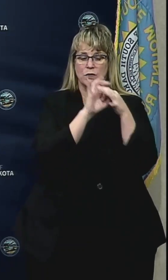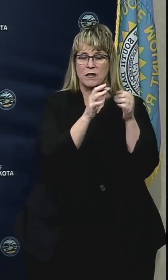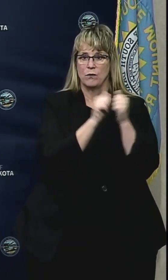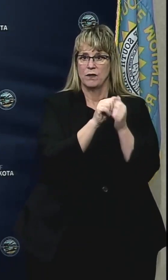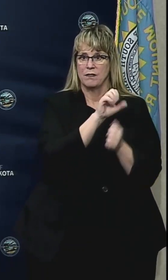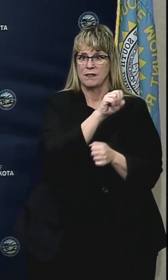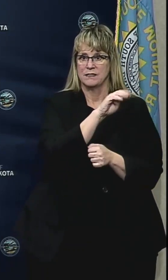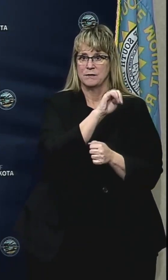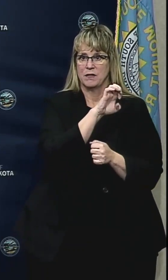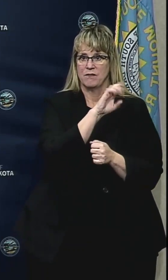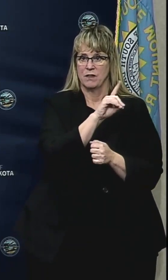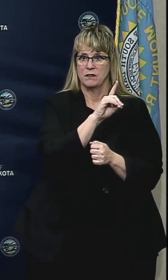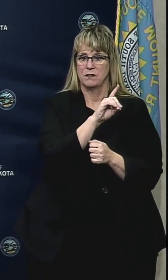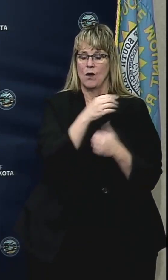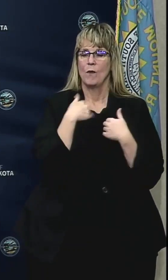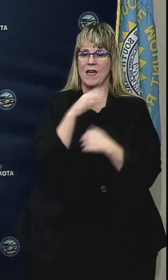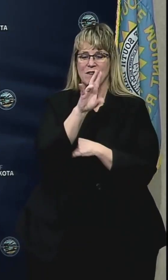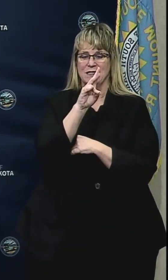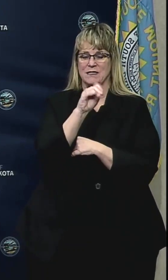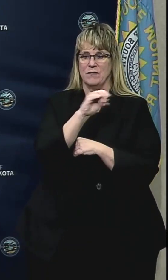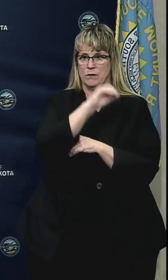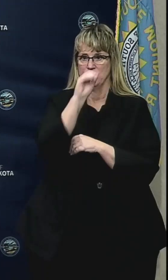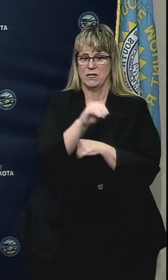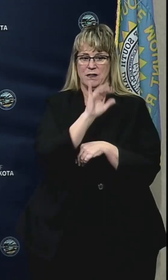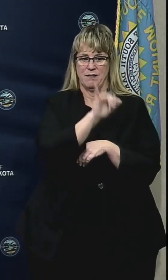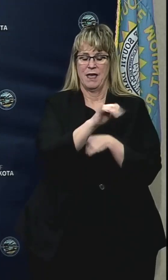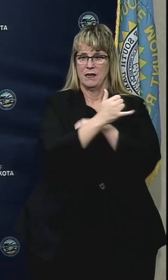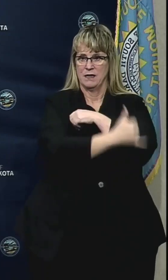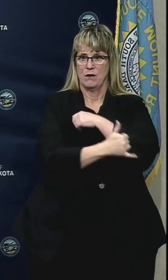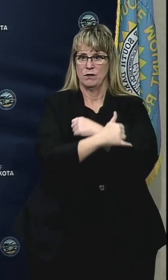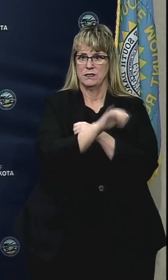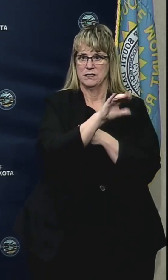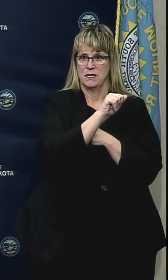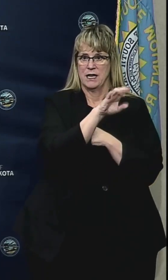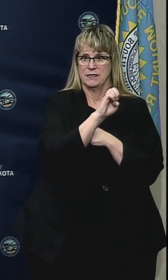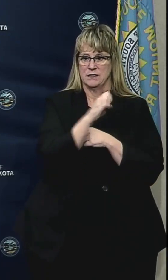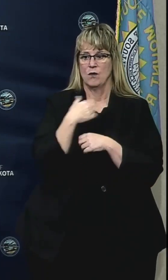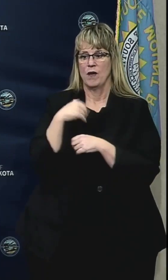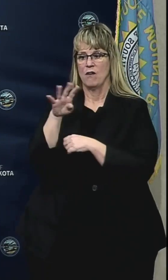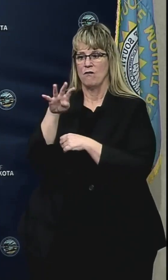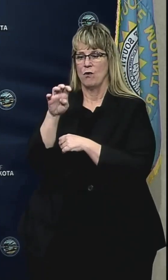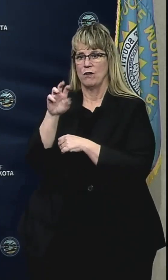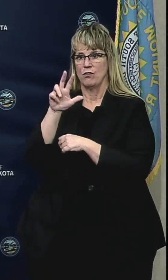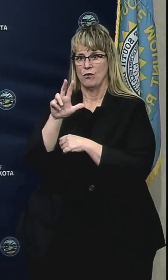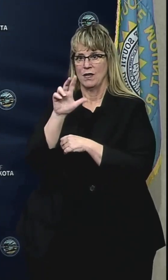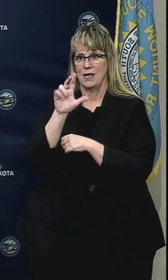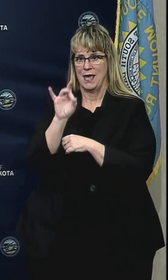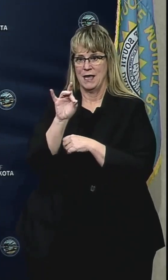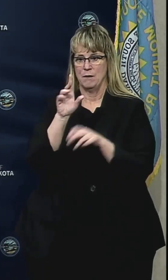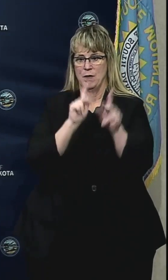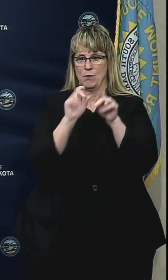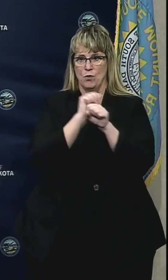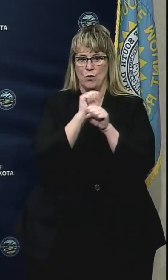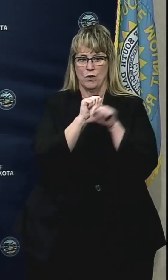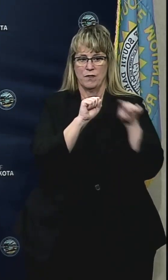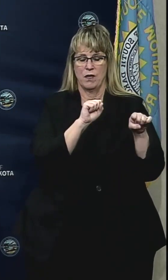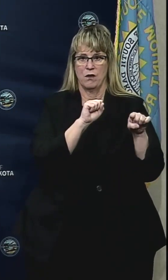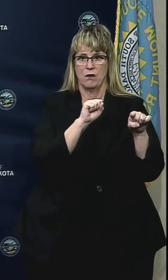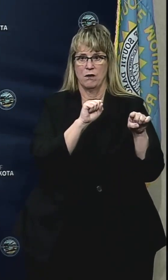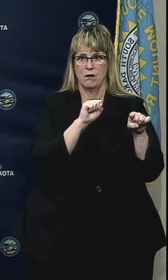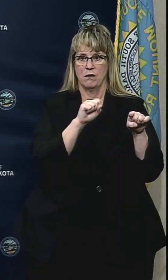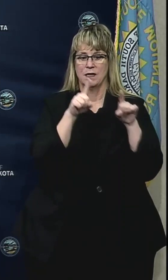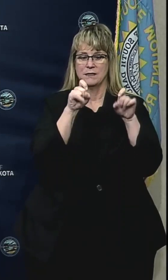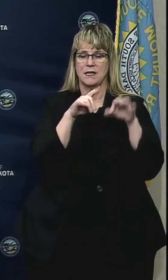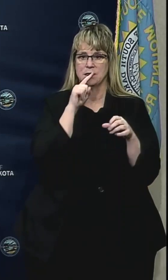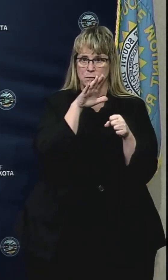facility is 70% of that county's cases. We have 438 employees there that have tested